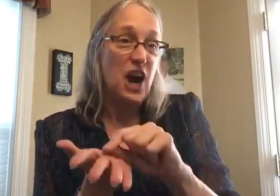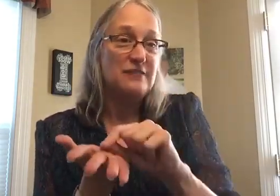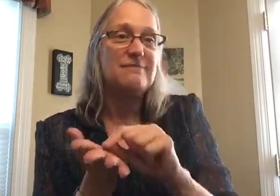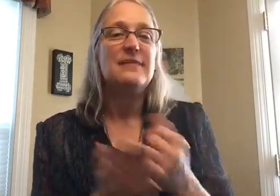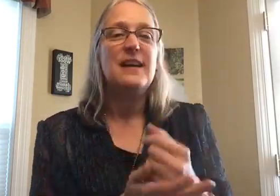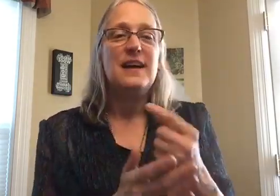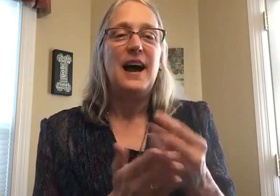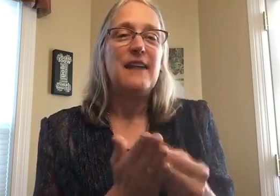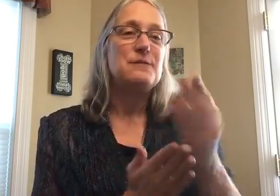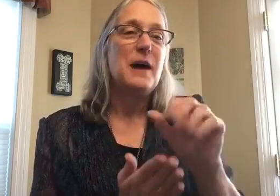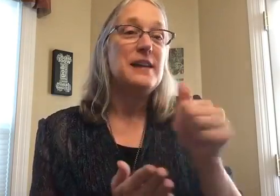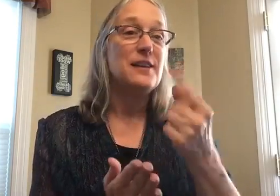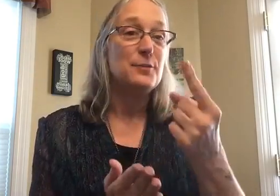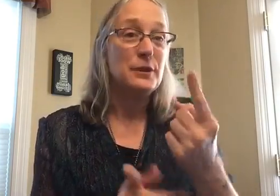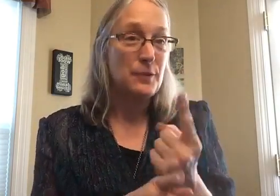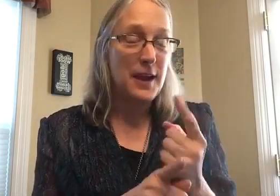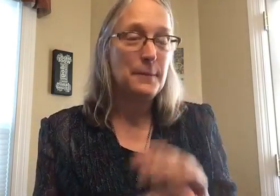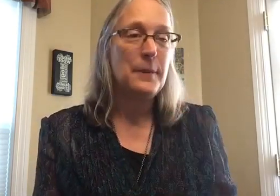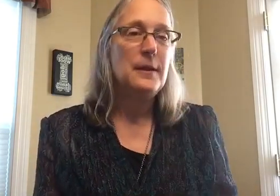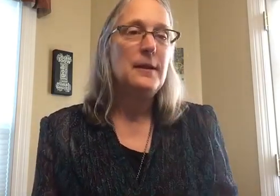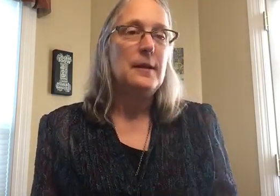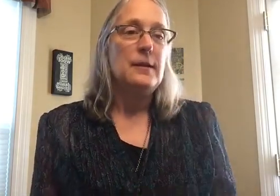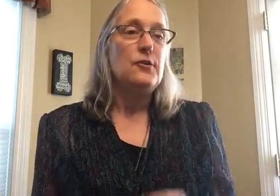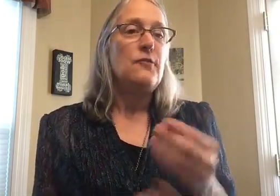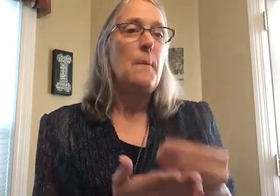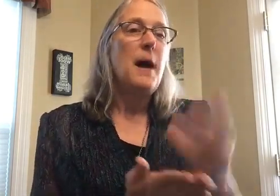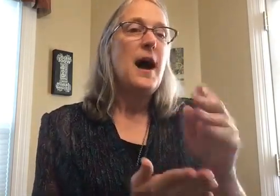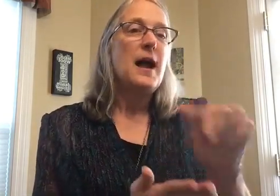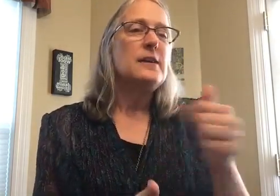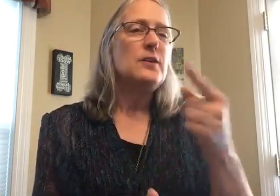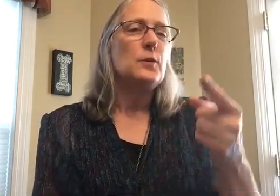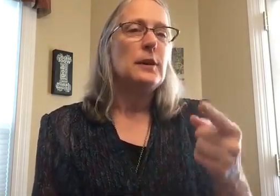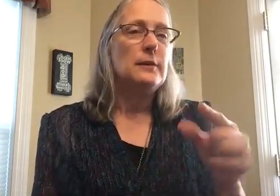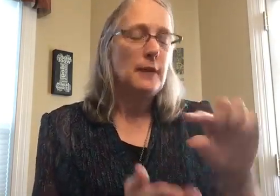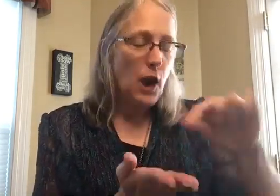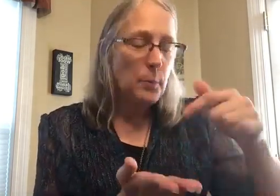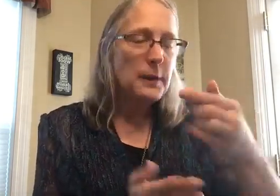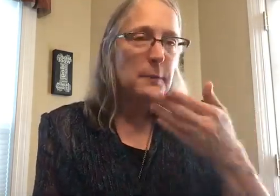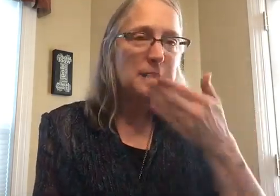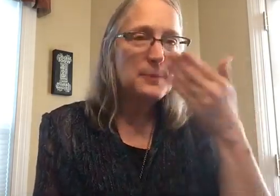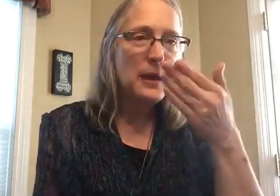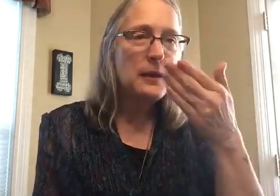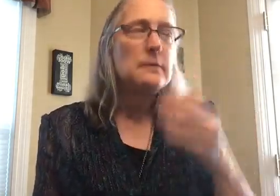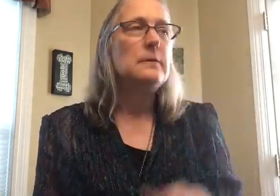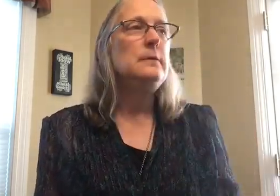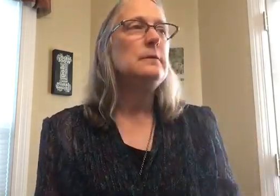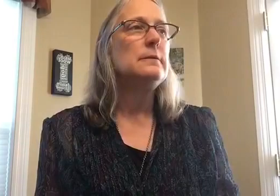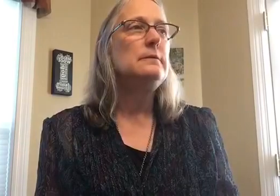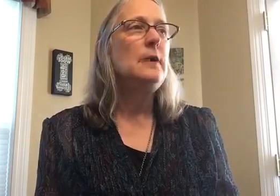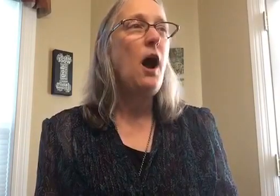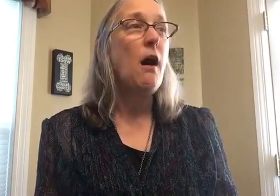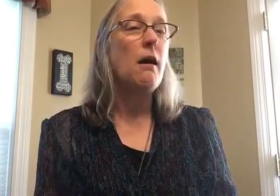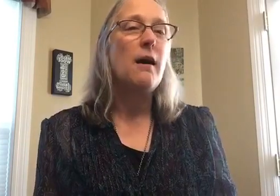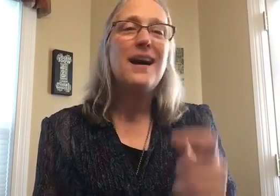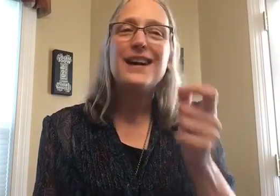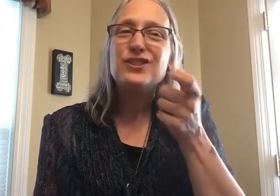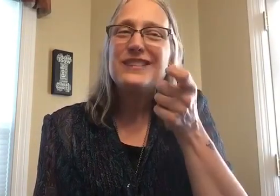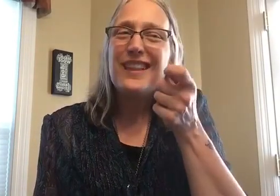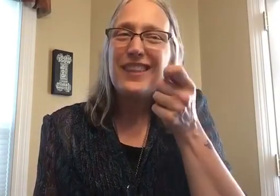gone. I have to buy another one, right? So if I buy another one, I open it up, I smell it. Oh, it's just a little